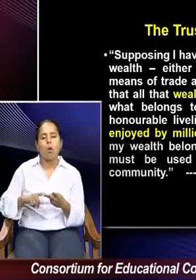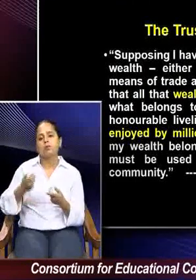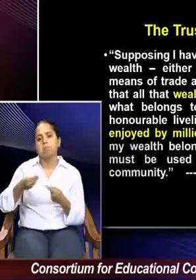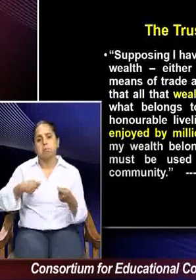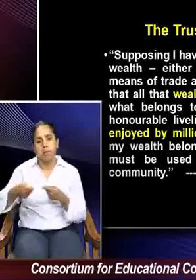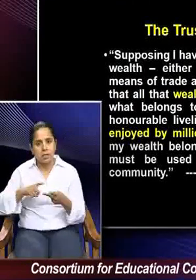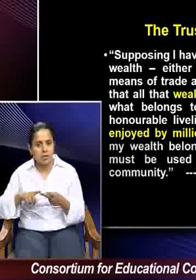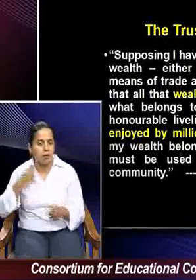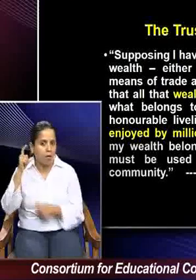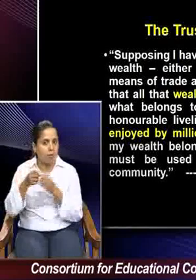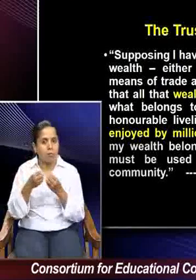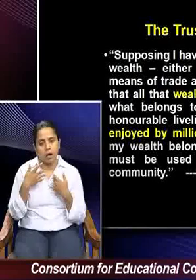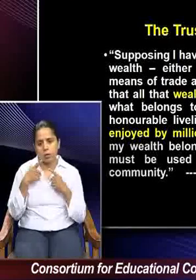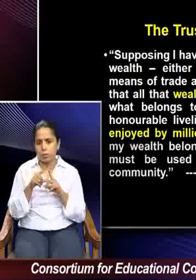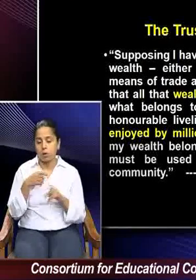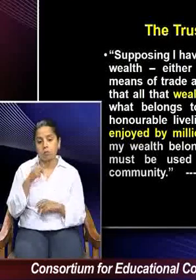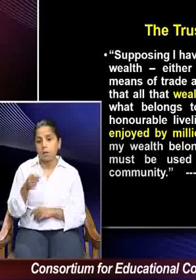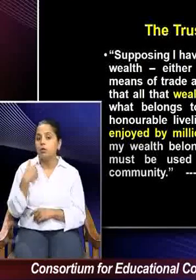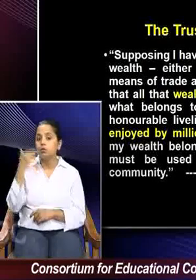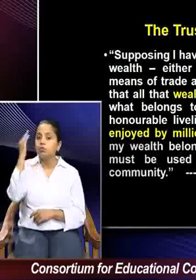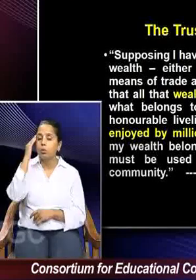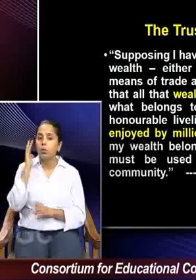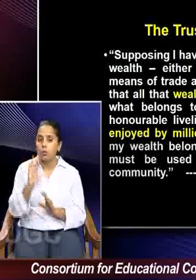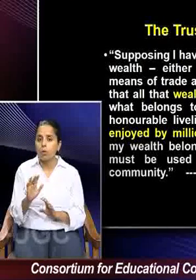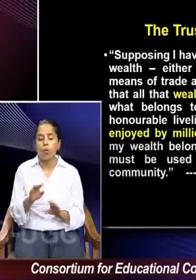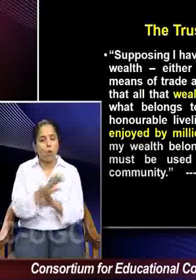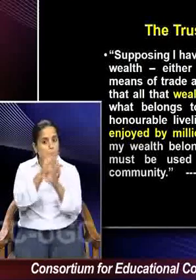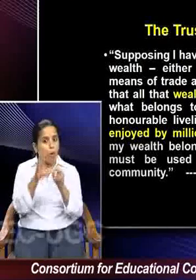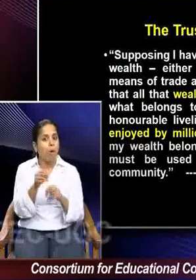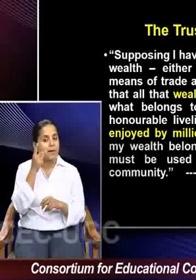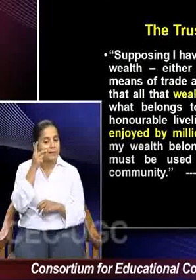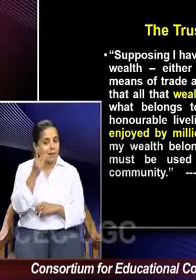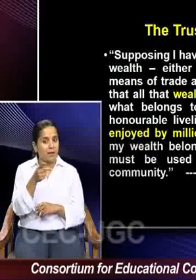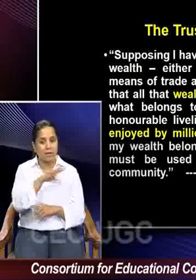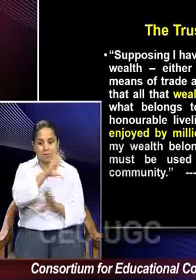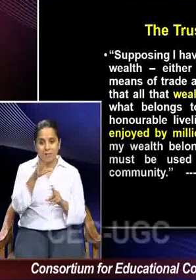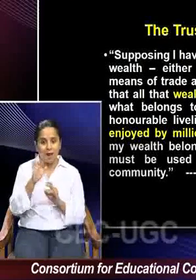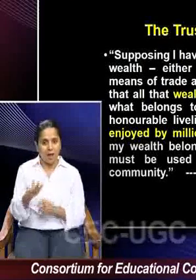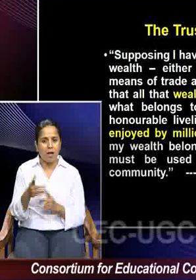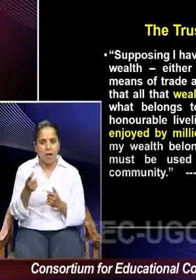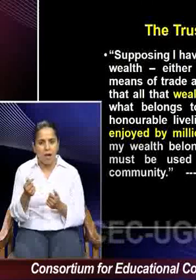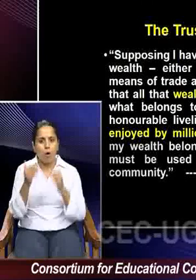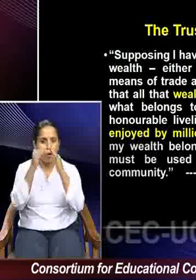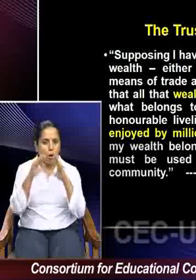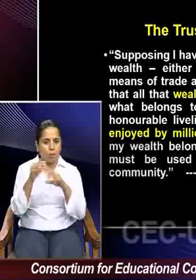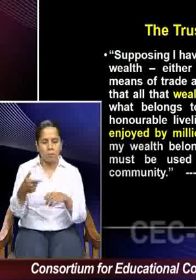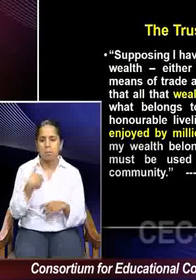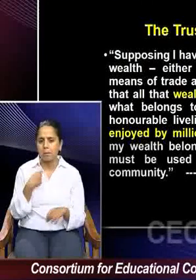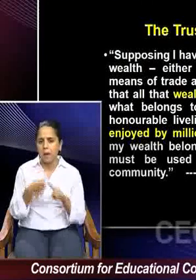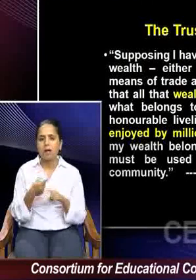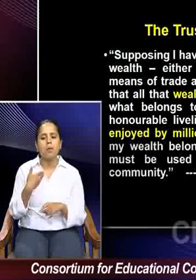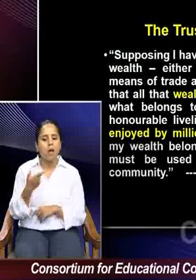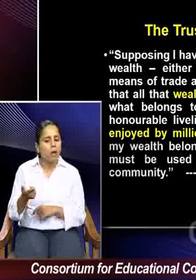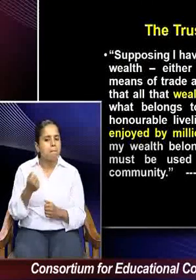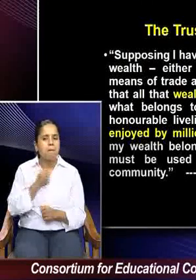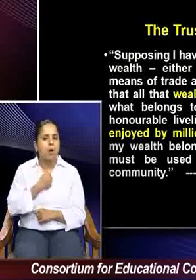and industry, I must know that all that wealth does not belong to me. What